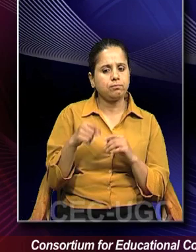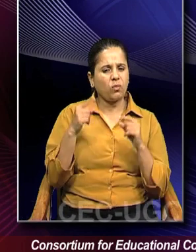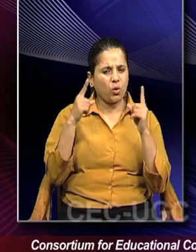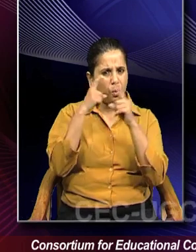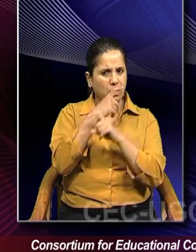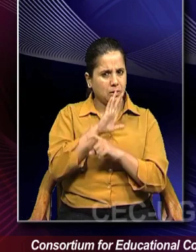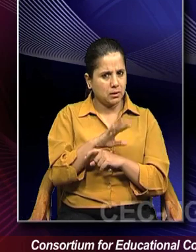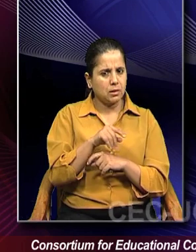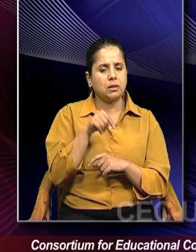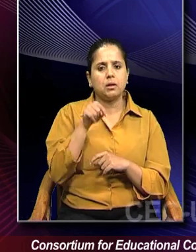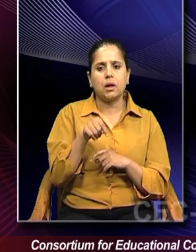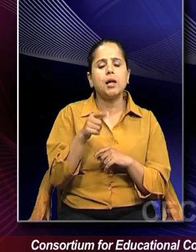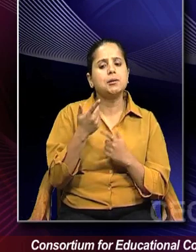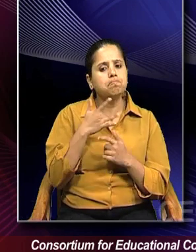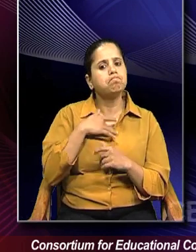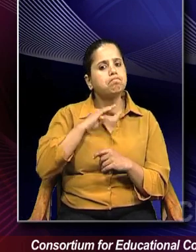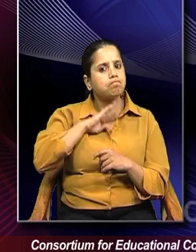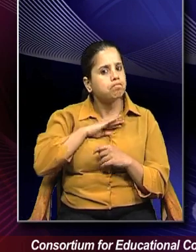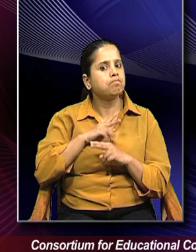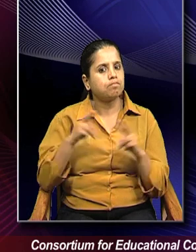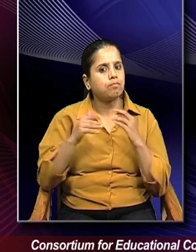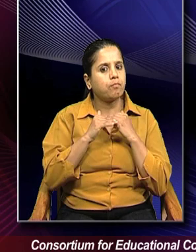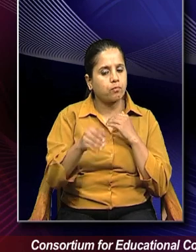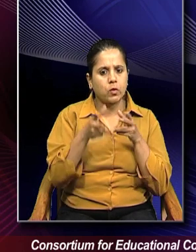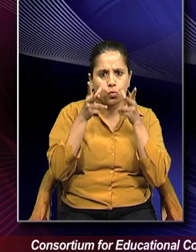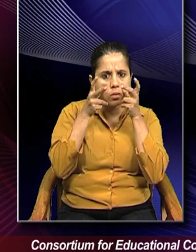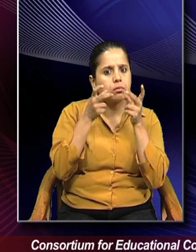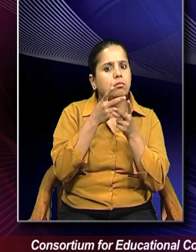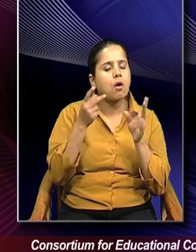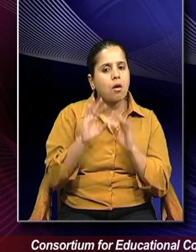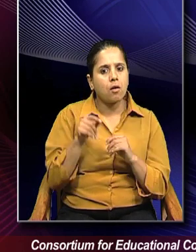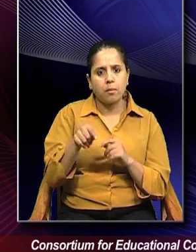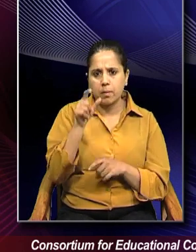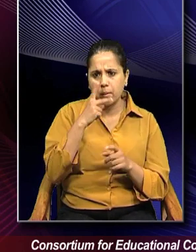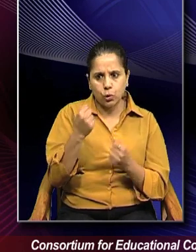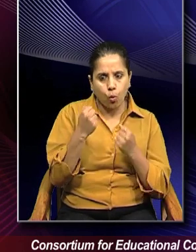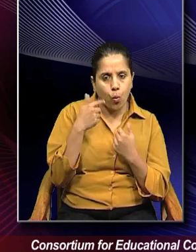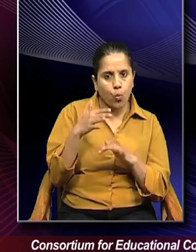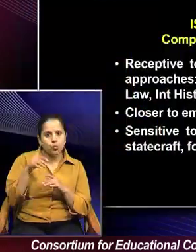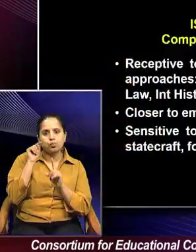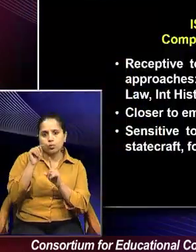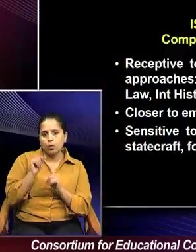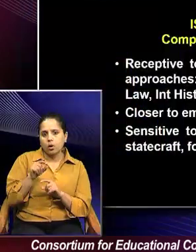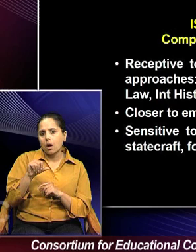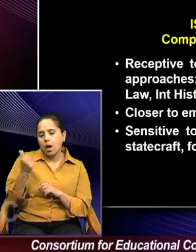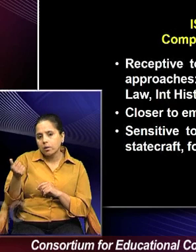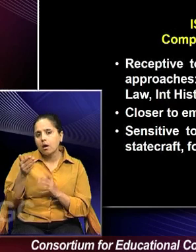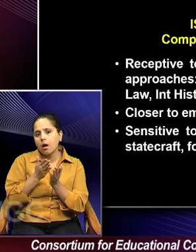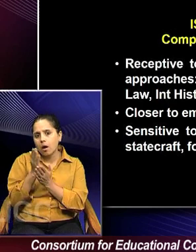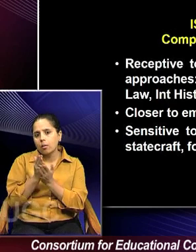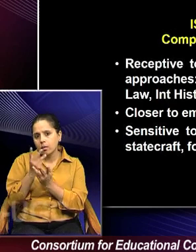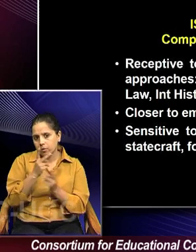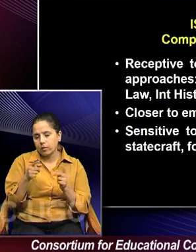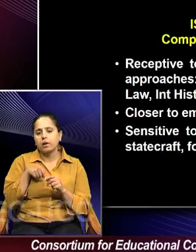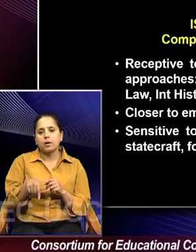complex and also subtle. It is receptive to the strong points of other approaches, for